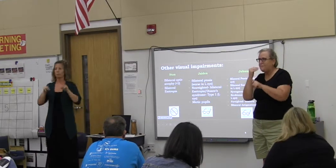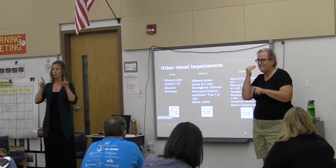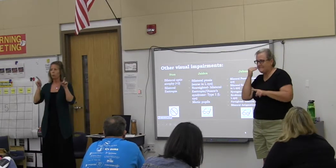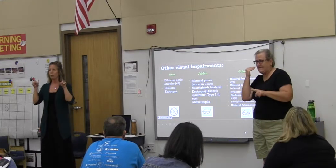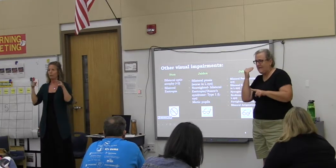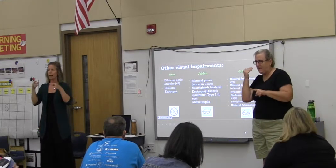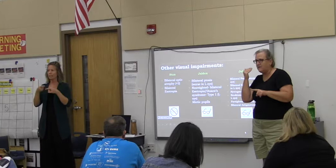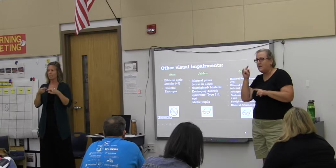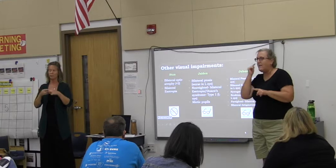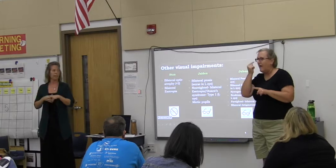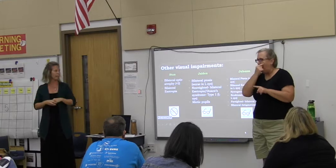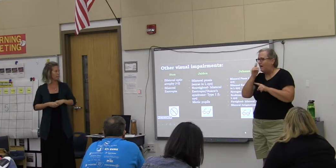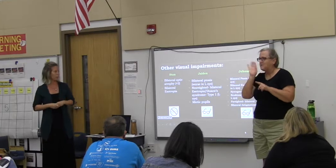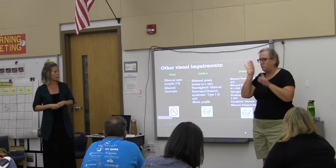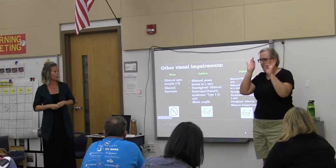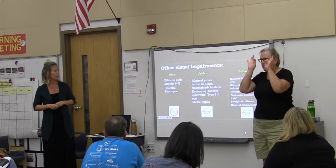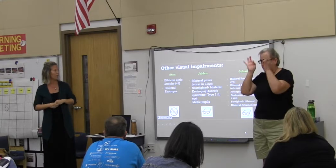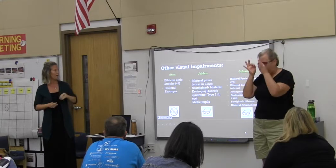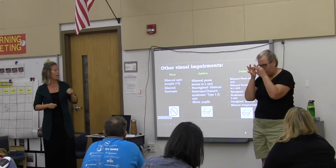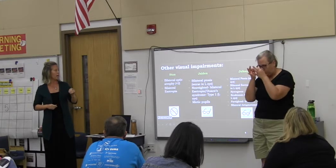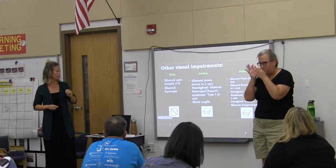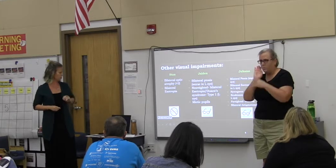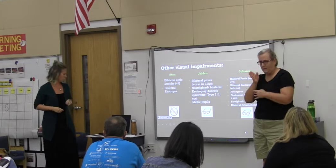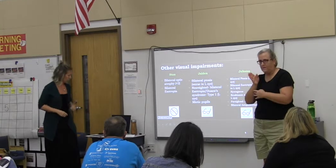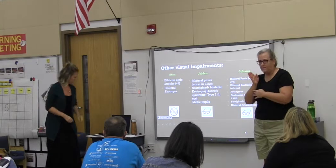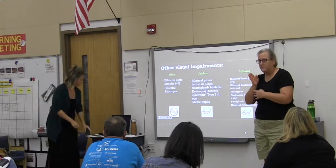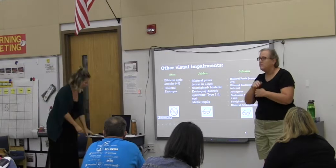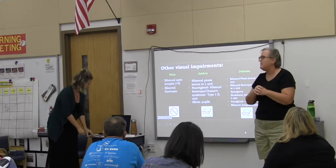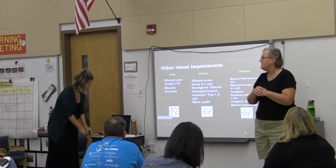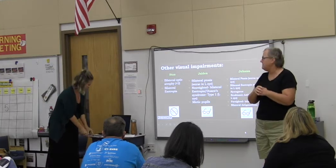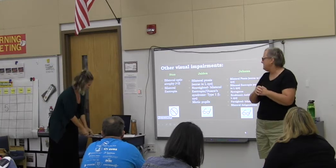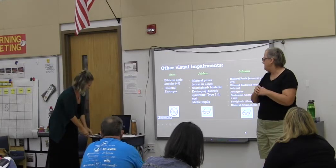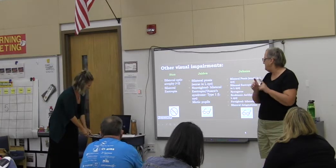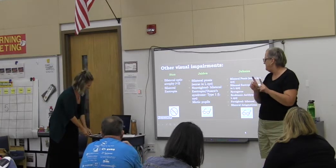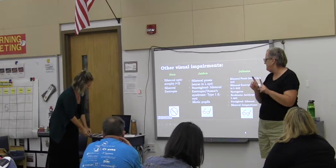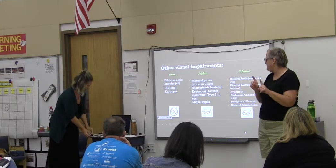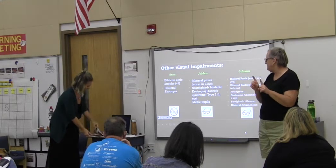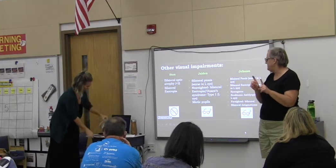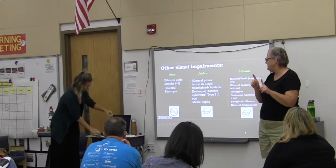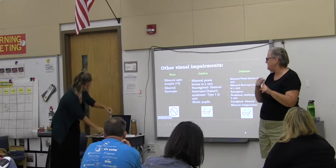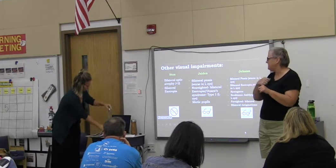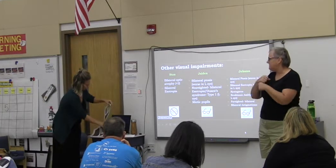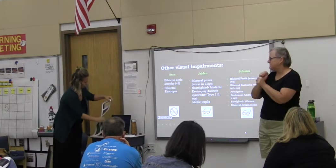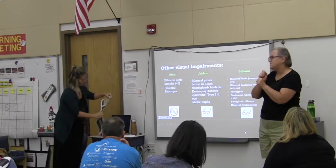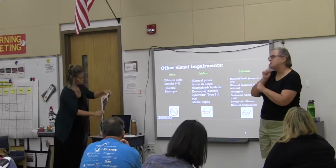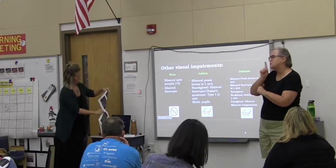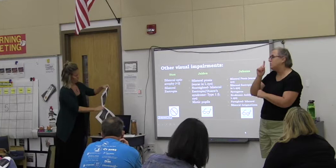Stan, where his eyes deviate inward. Let me just make sure.